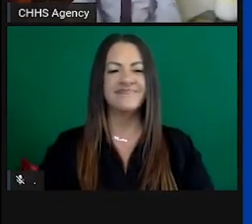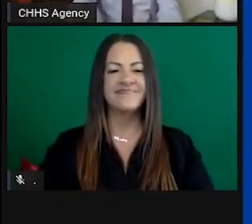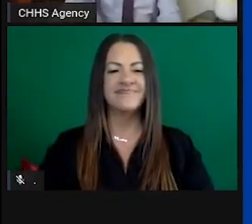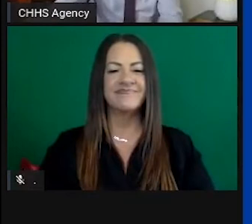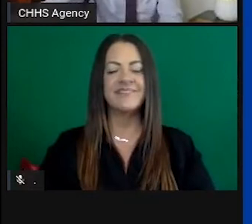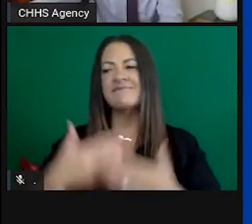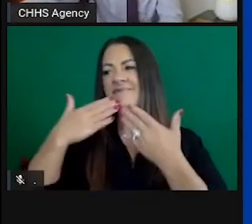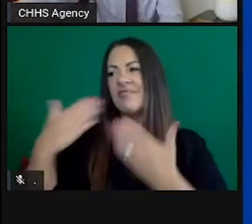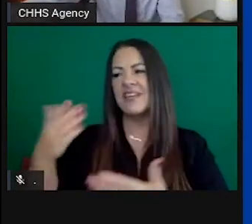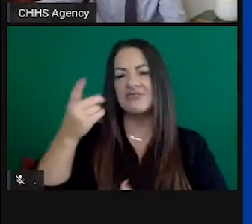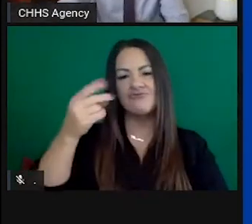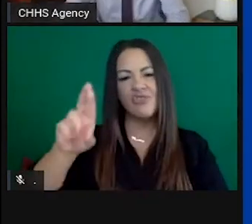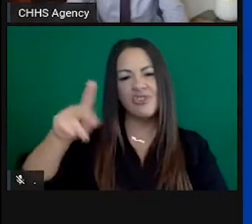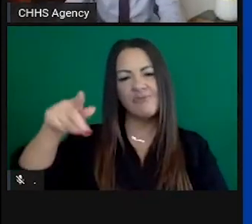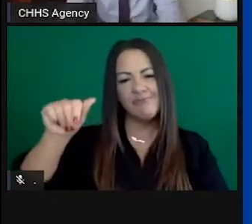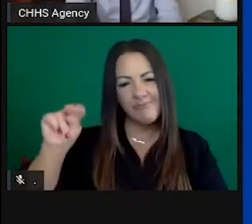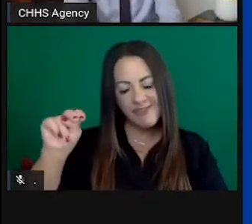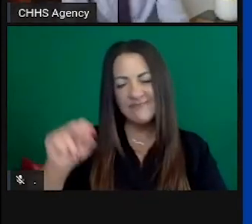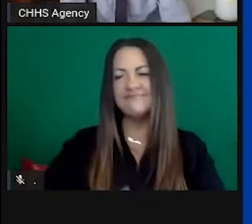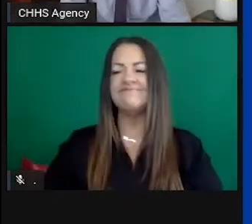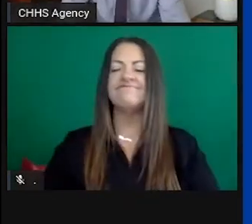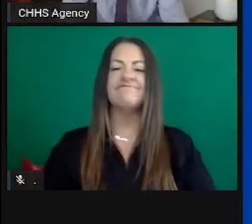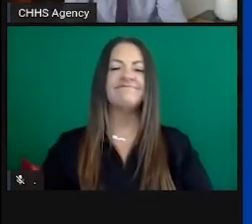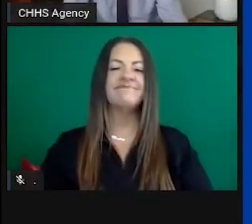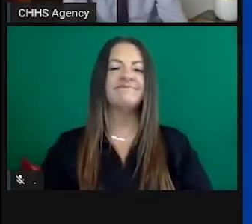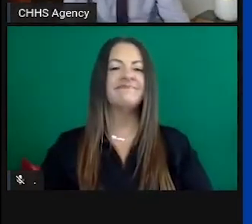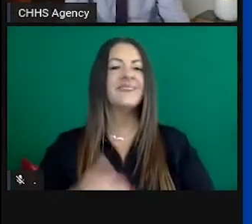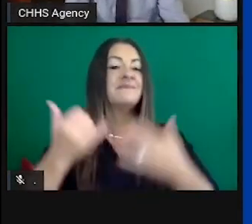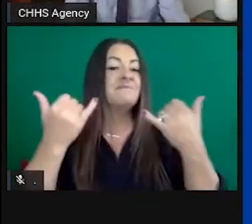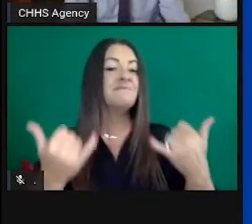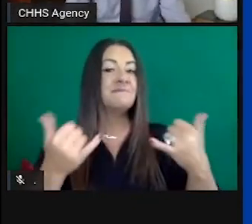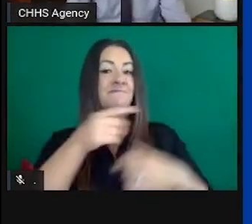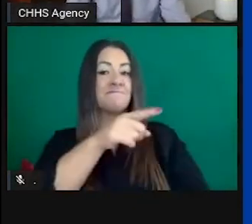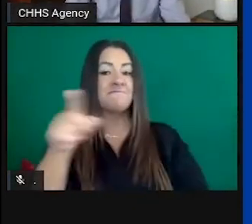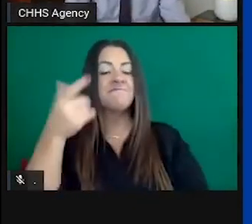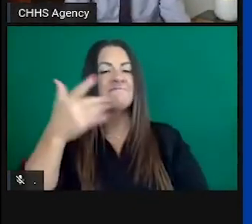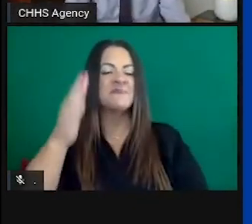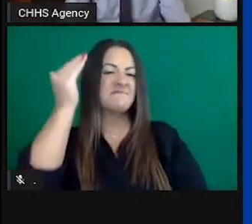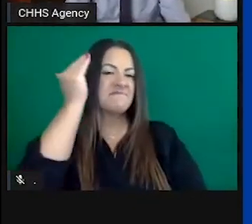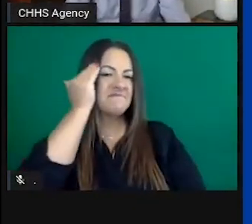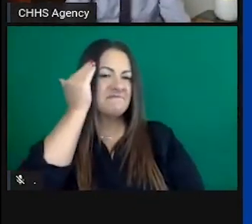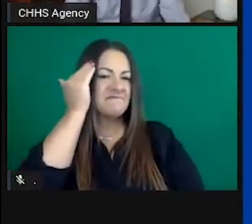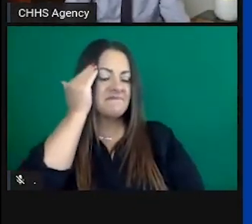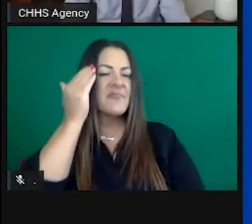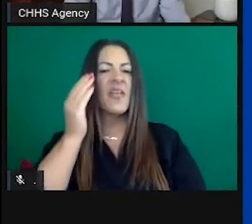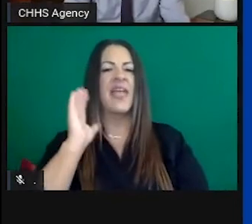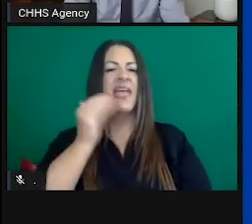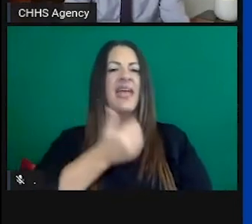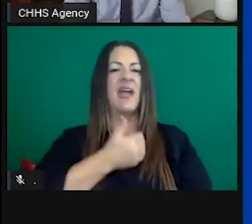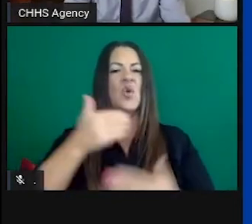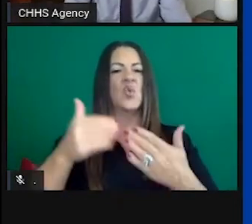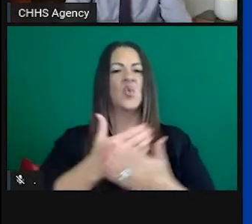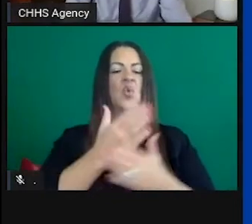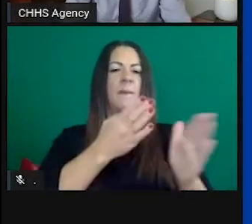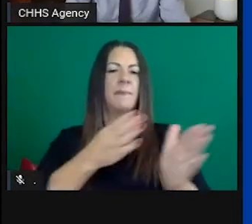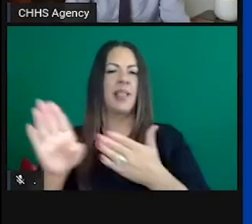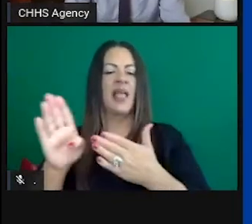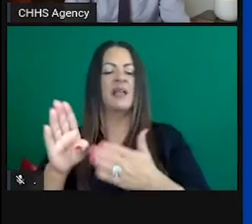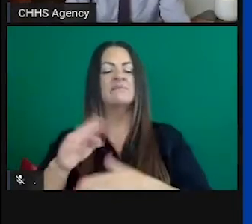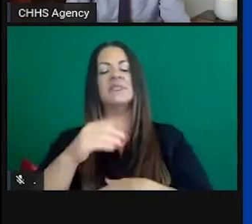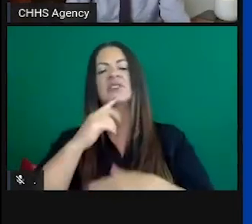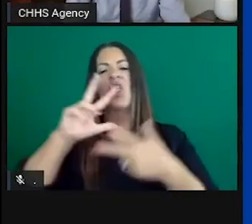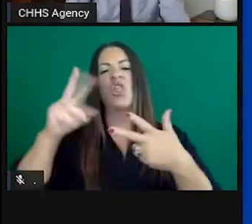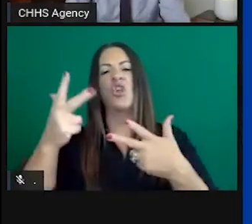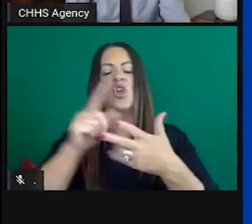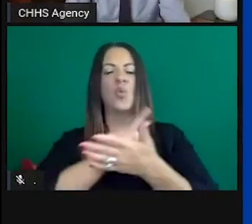Thank you, Dr. Pan. Again, you're becoming familiar now with the blueprint. This is our third week with